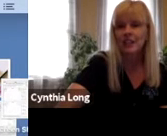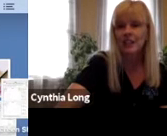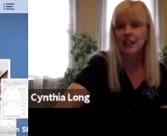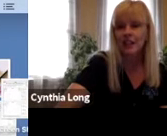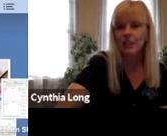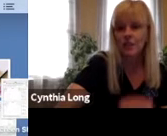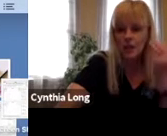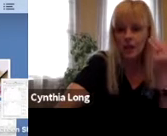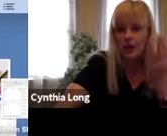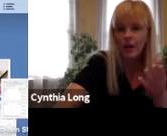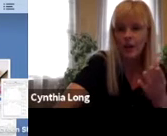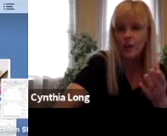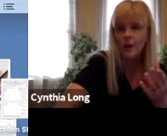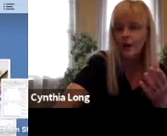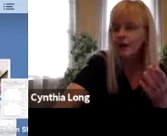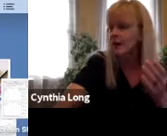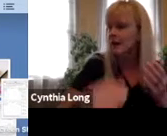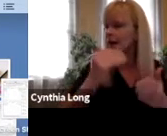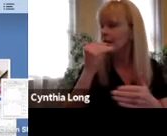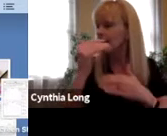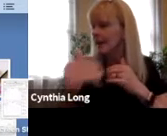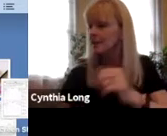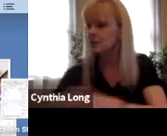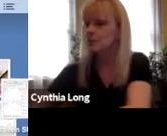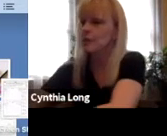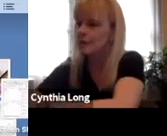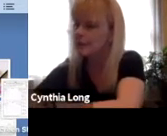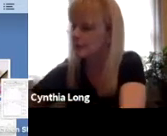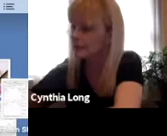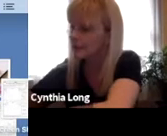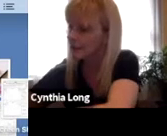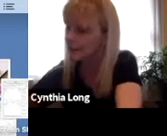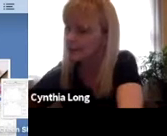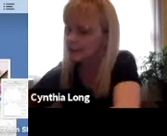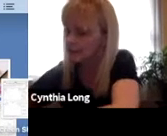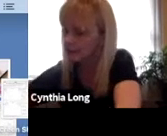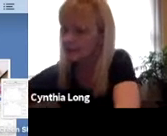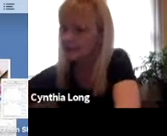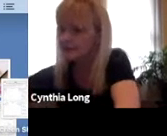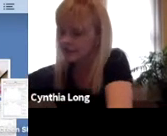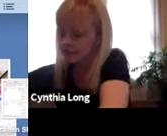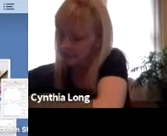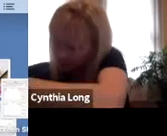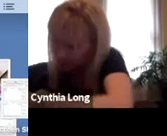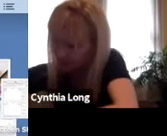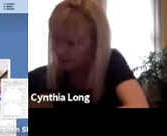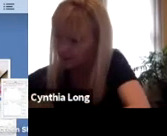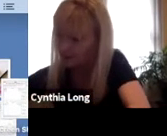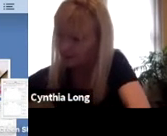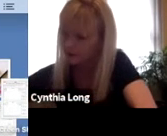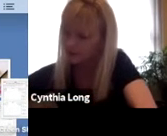And just to let you know, the next one is,